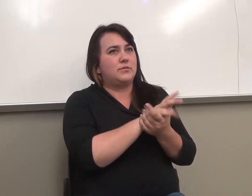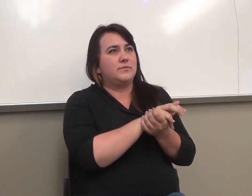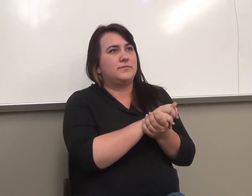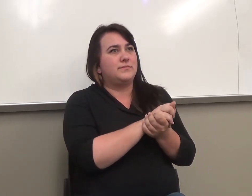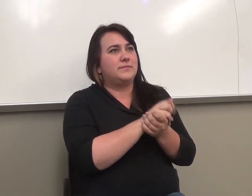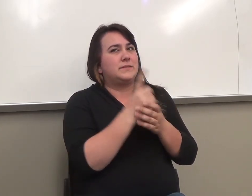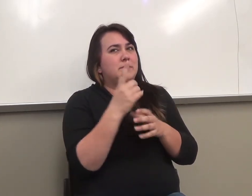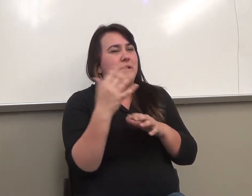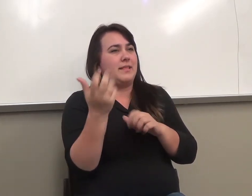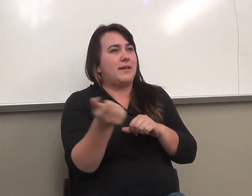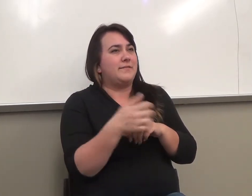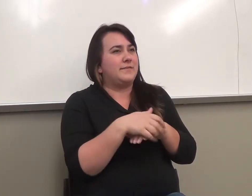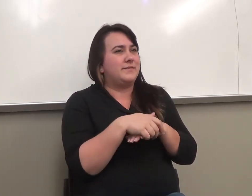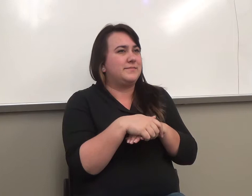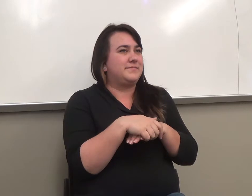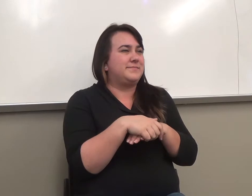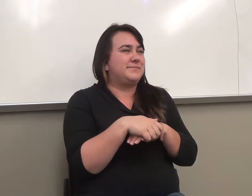Okay, I can snatch go out in here.